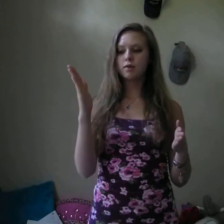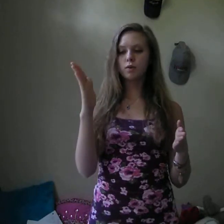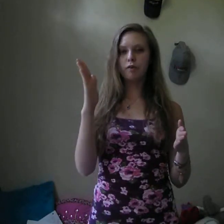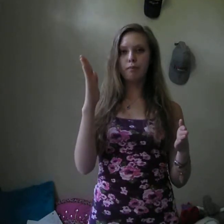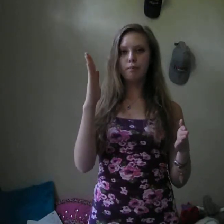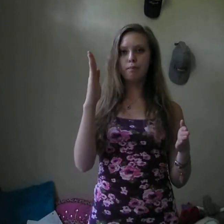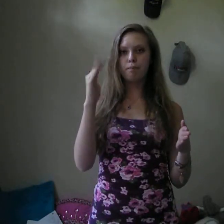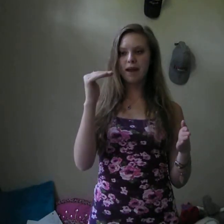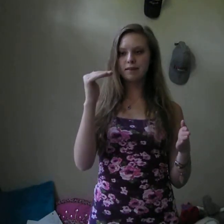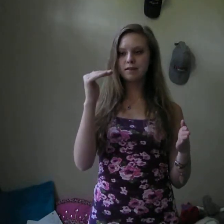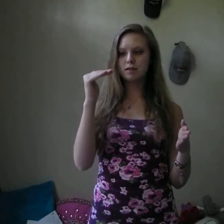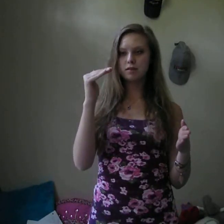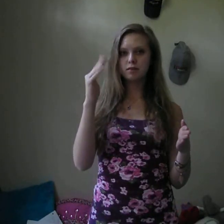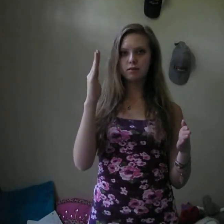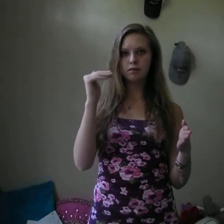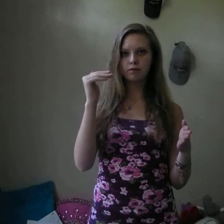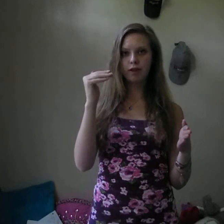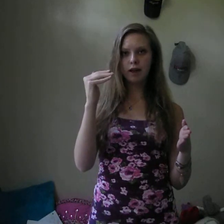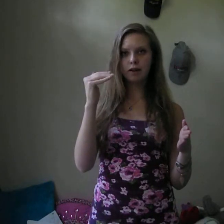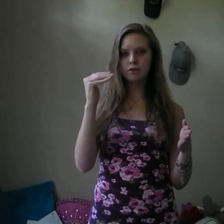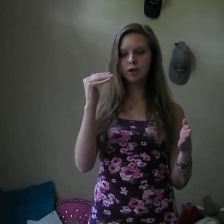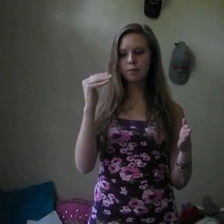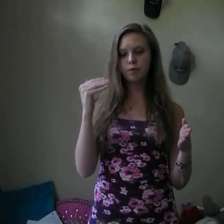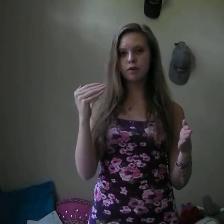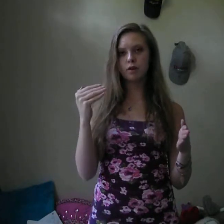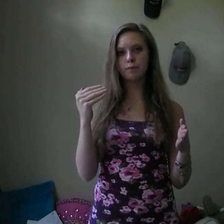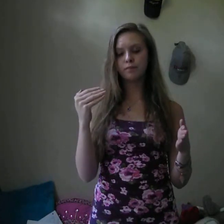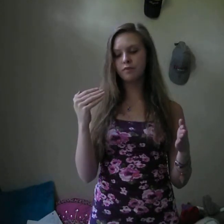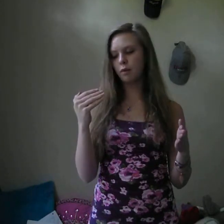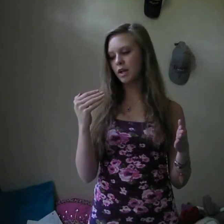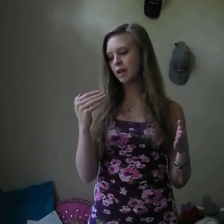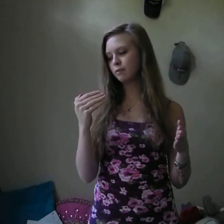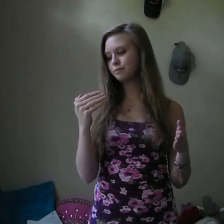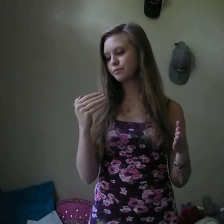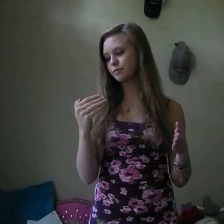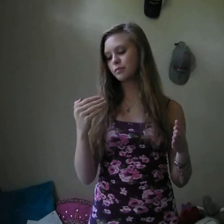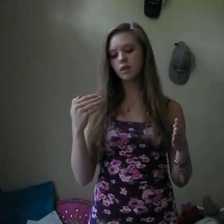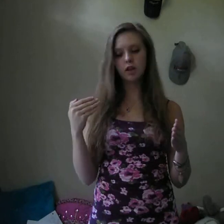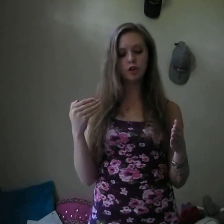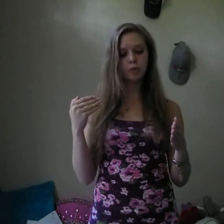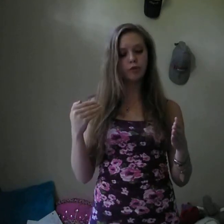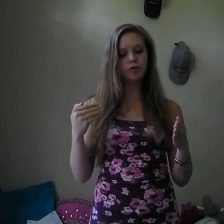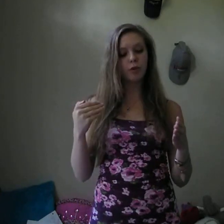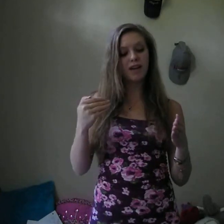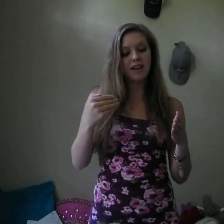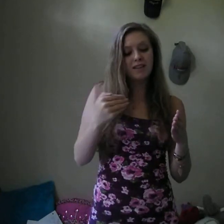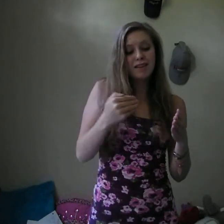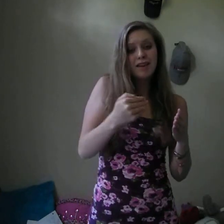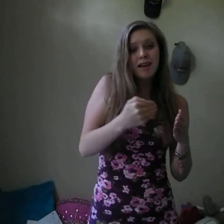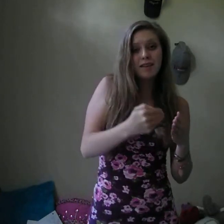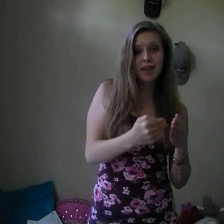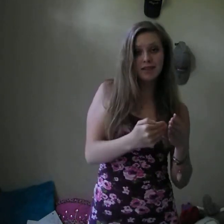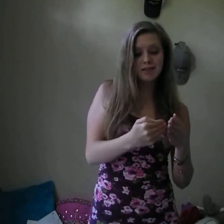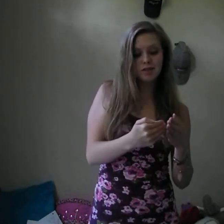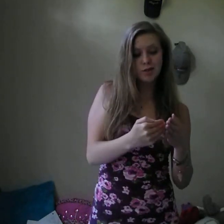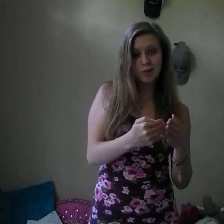sort of bent flat hand shape with your dominant hand. And you're going to move your dominant hand next